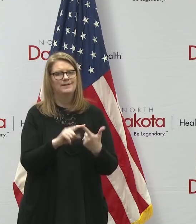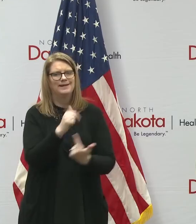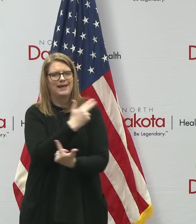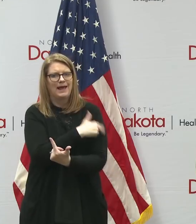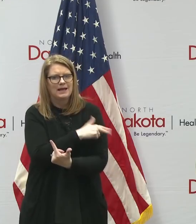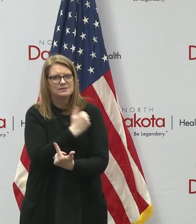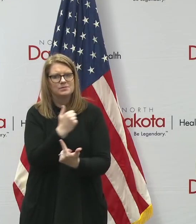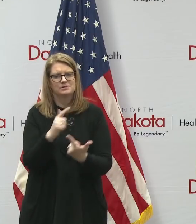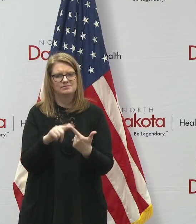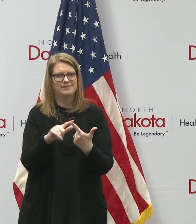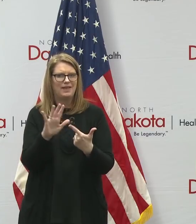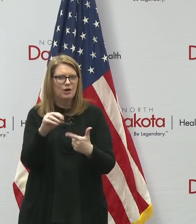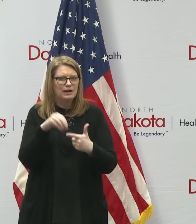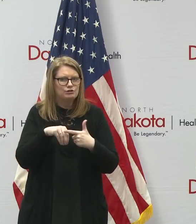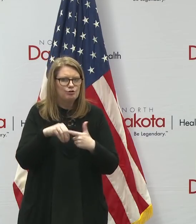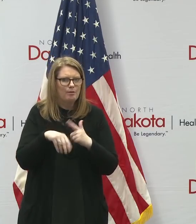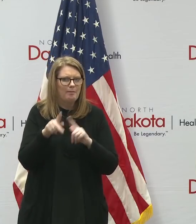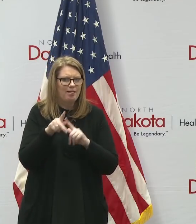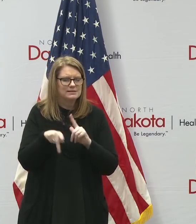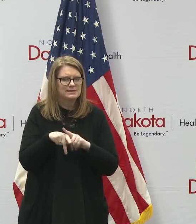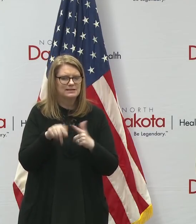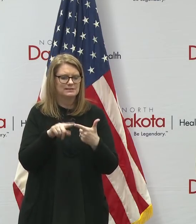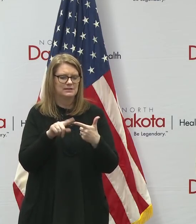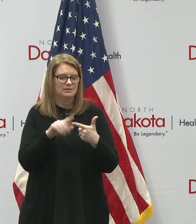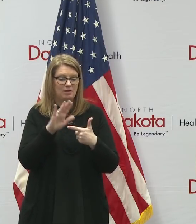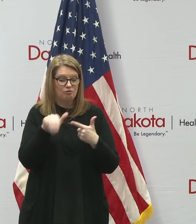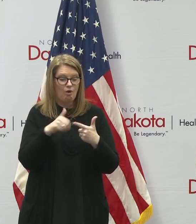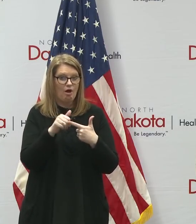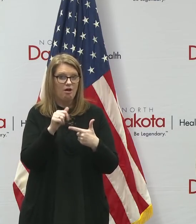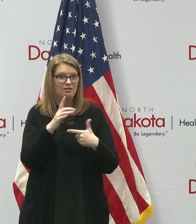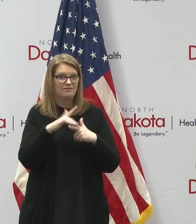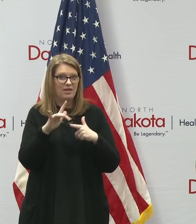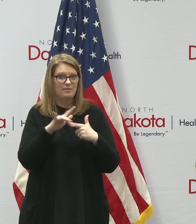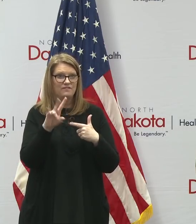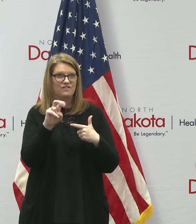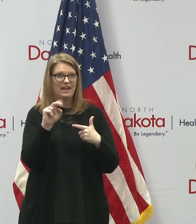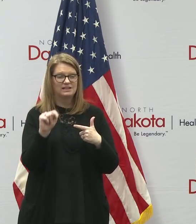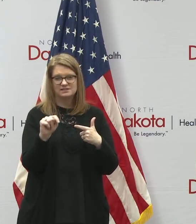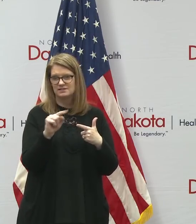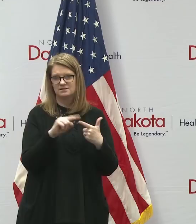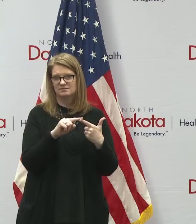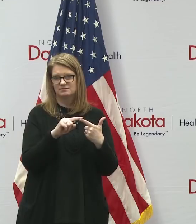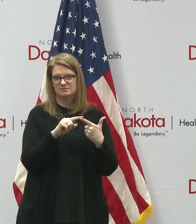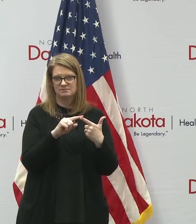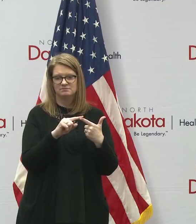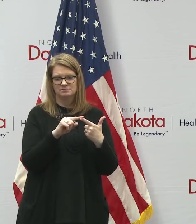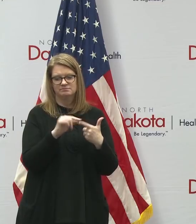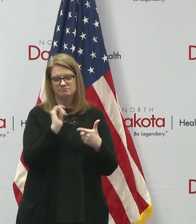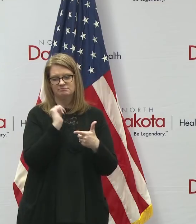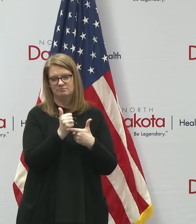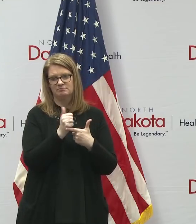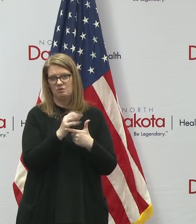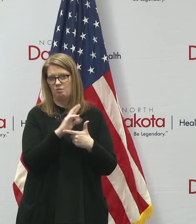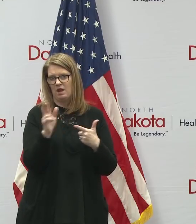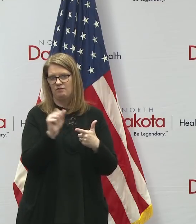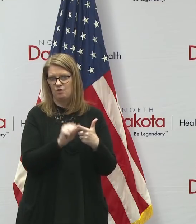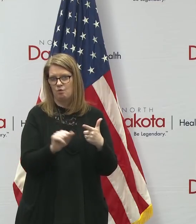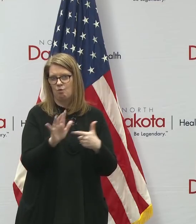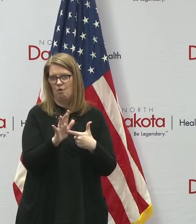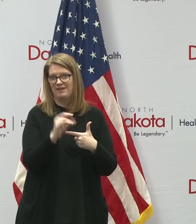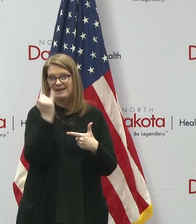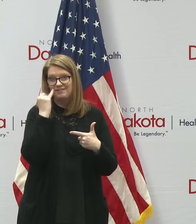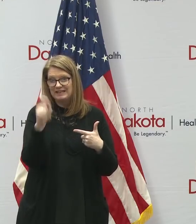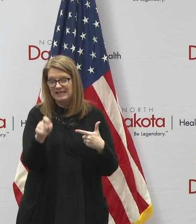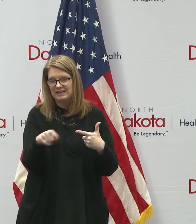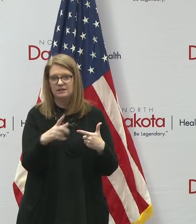their internal policies to make sure that all available ventilators are in position for COVID if needed?